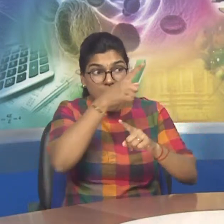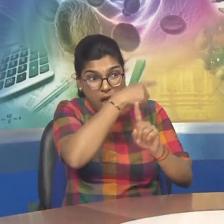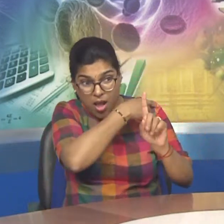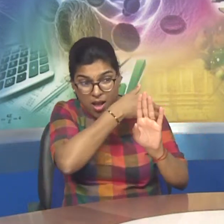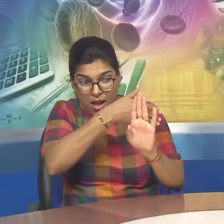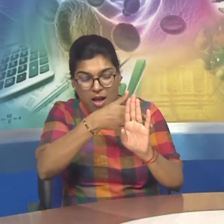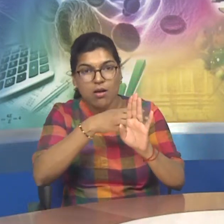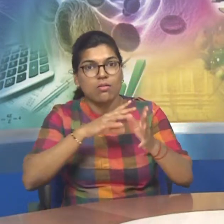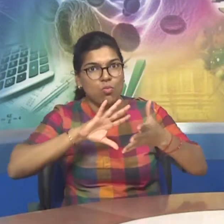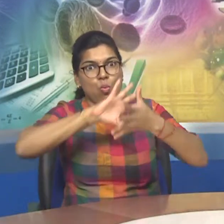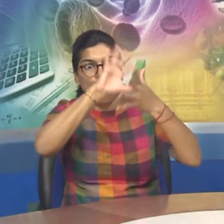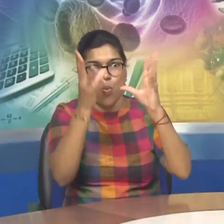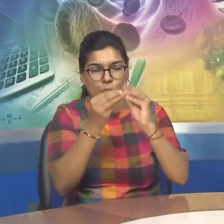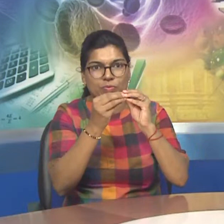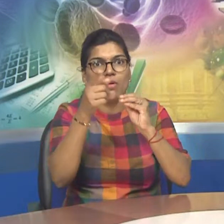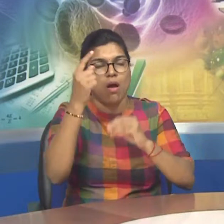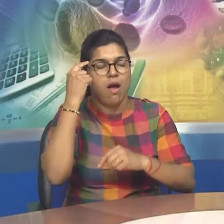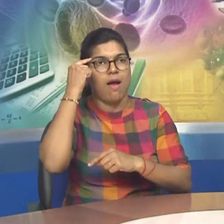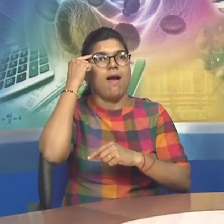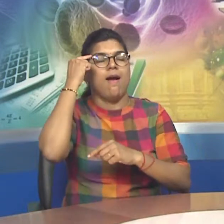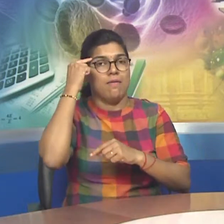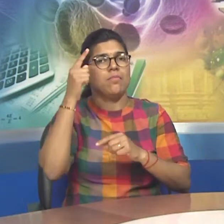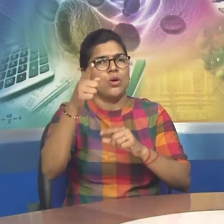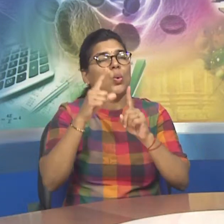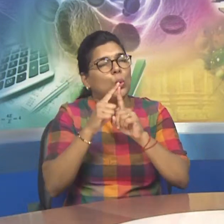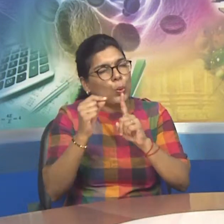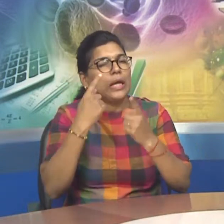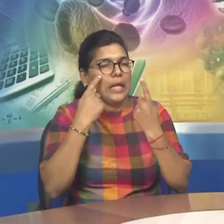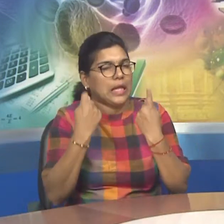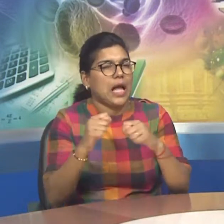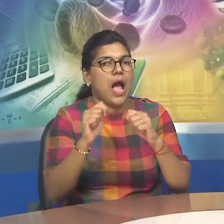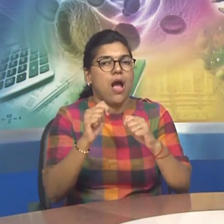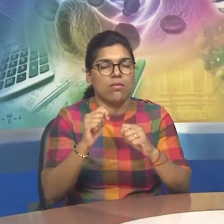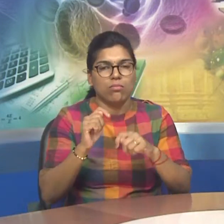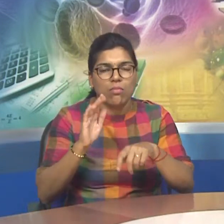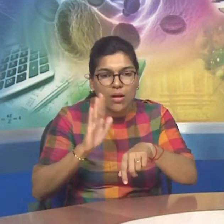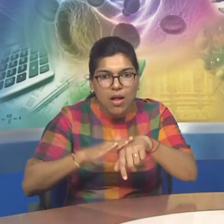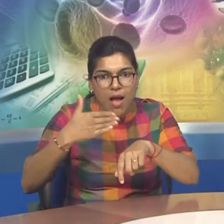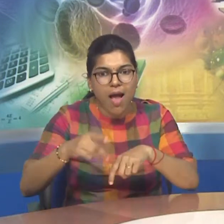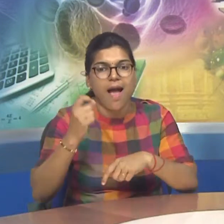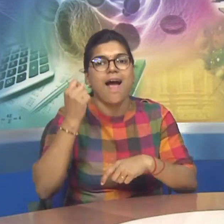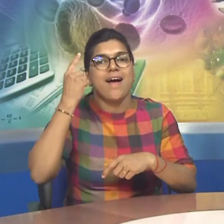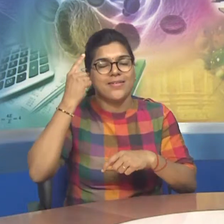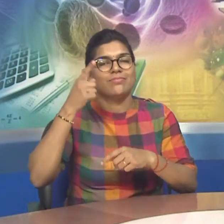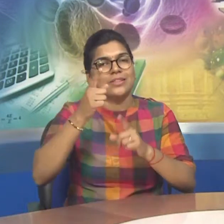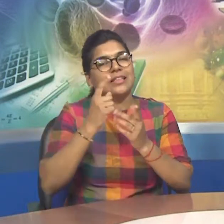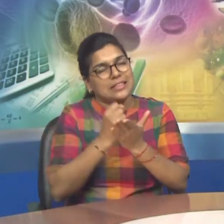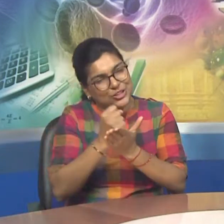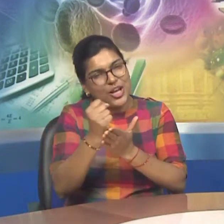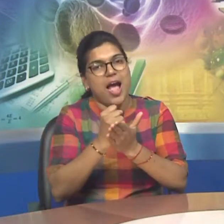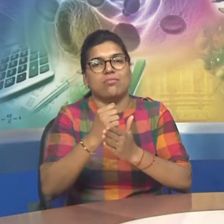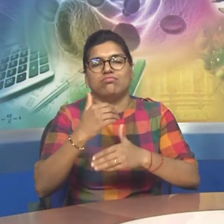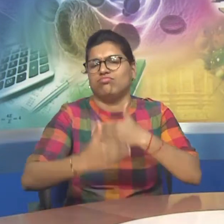And positive thoughts are important in our life. So you all should try to follow these